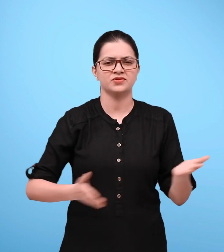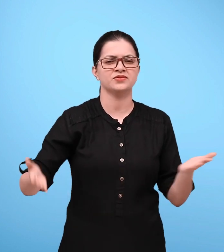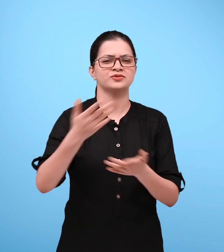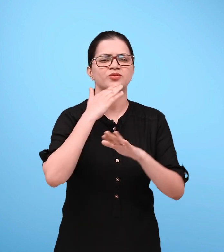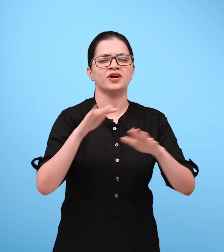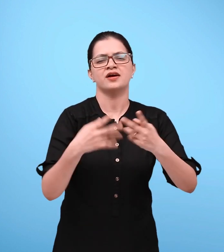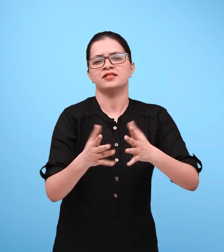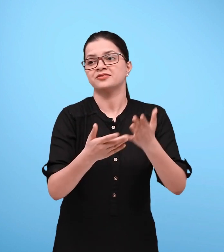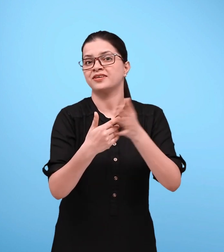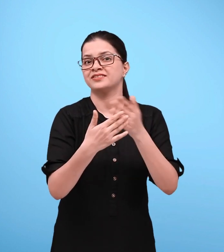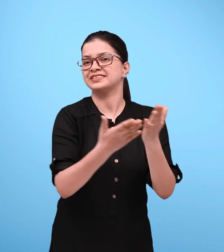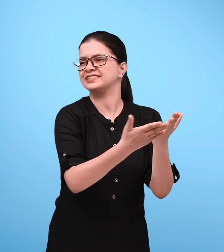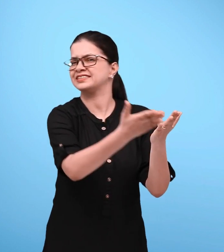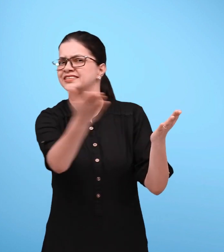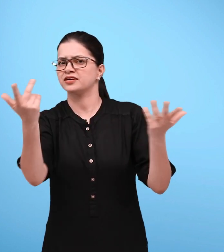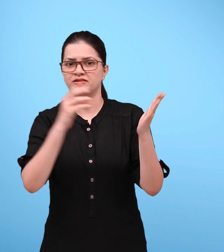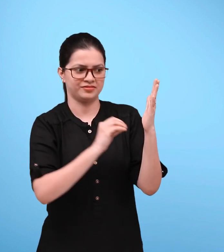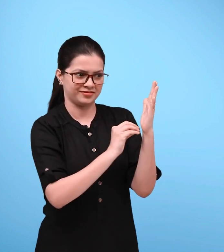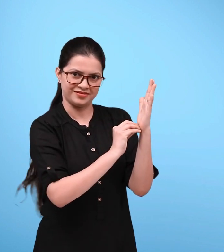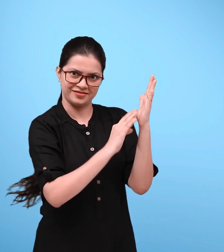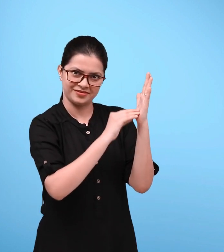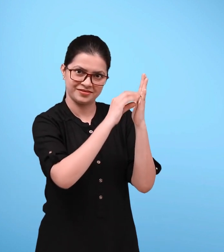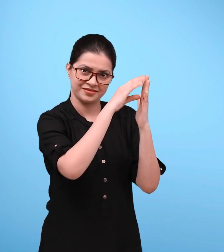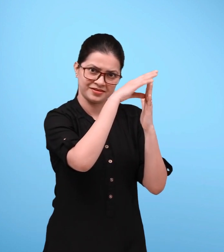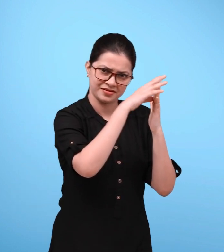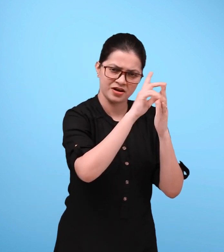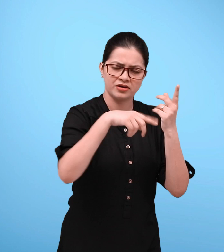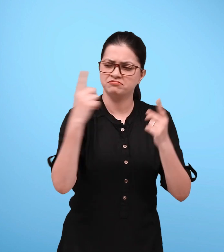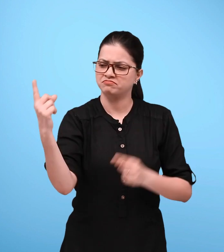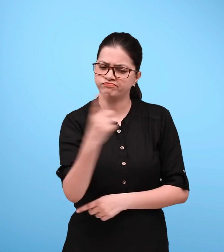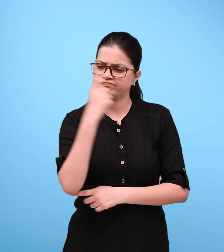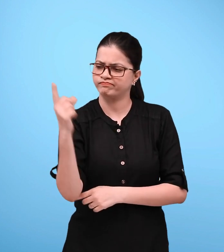Let all other students measure this length in a similar way.